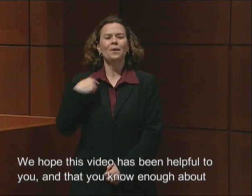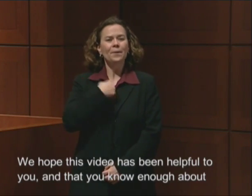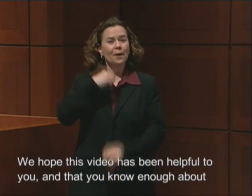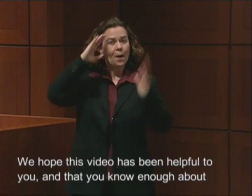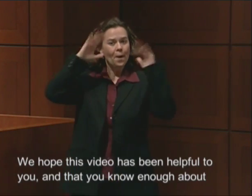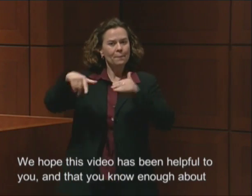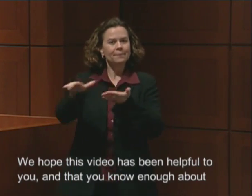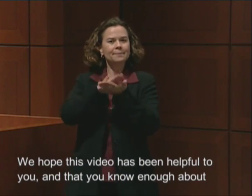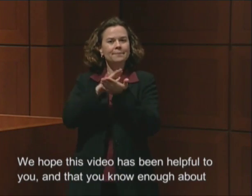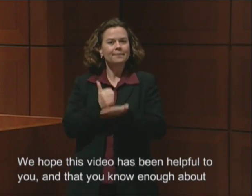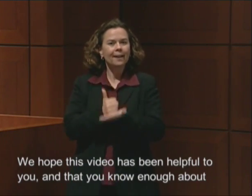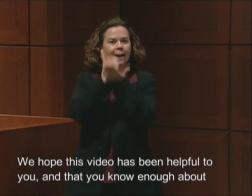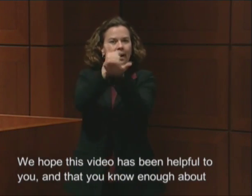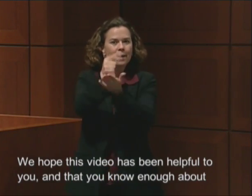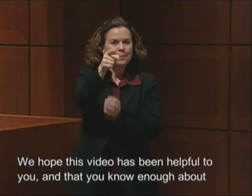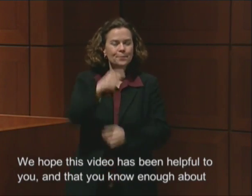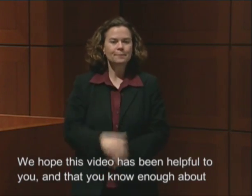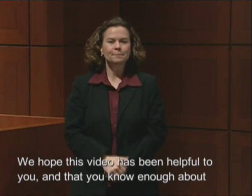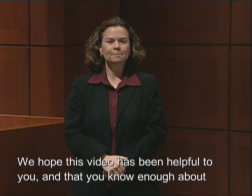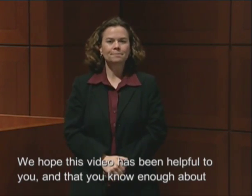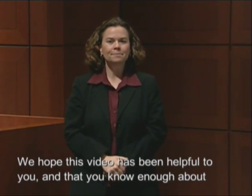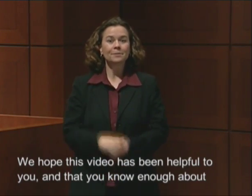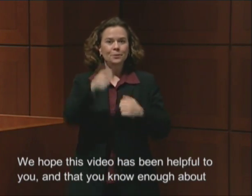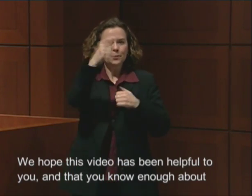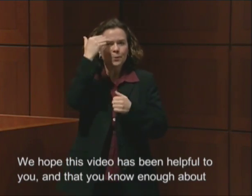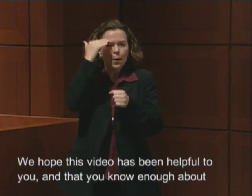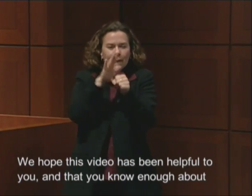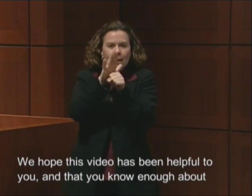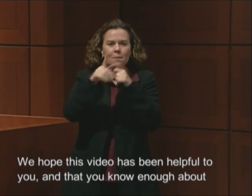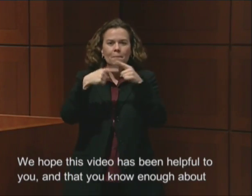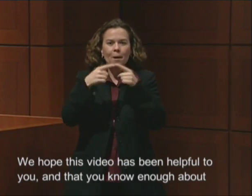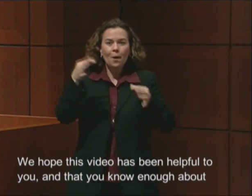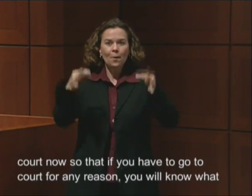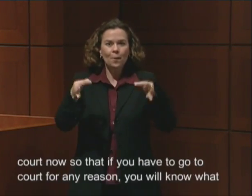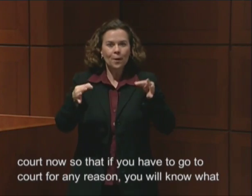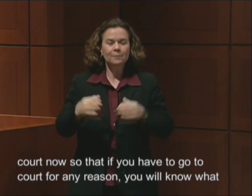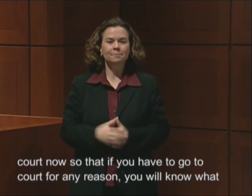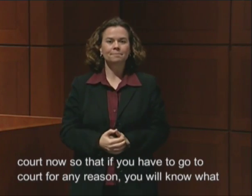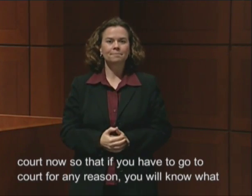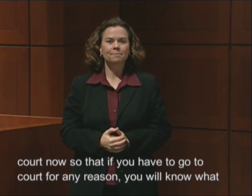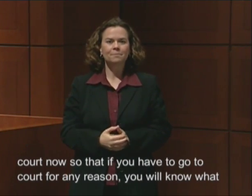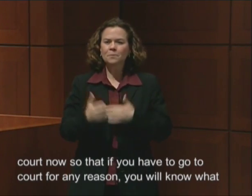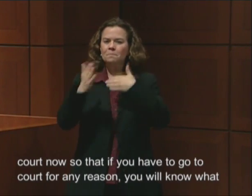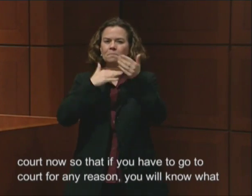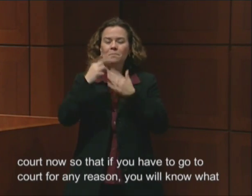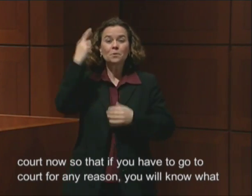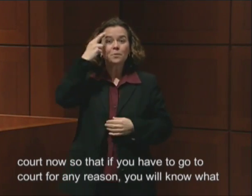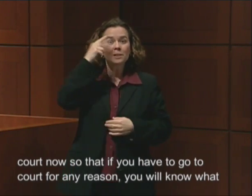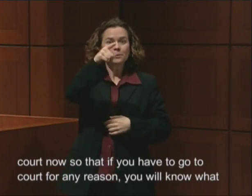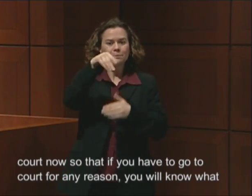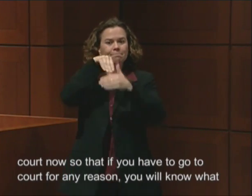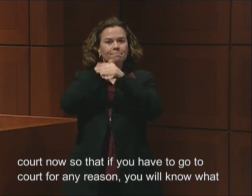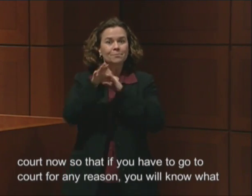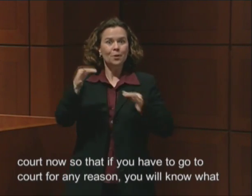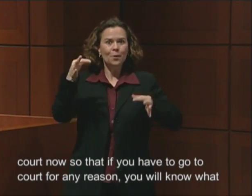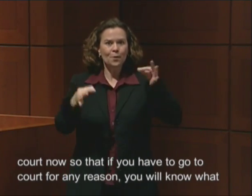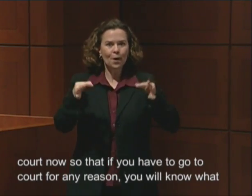We hope this video has been helpful to you, and that you know enough about court now so that if you have to go to court for any